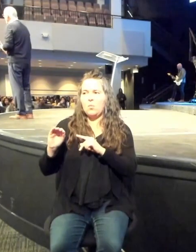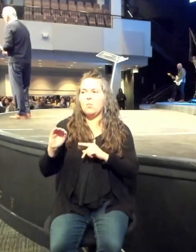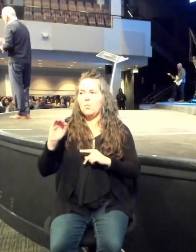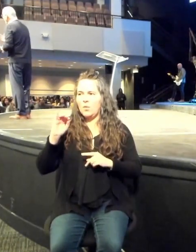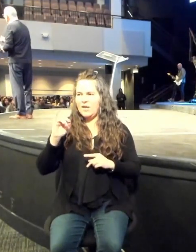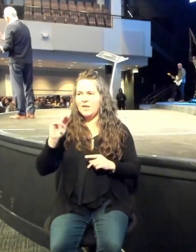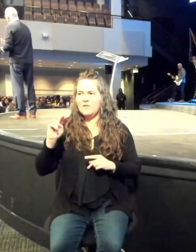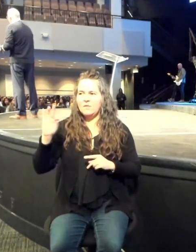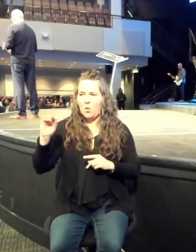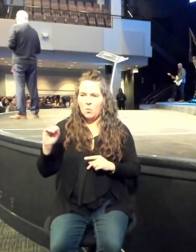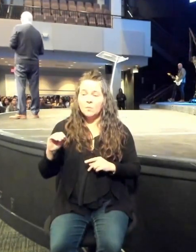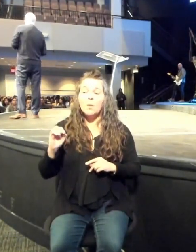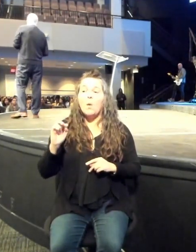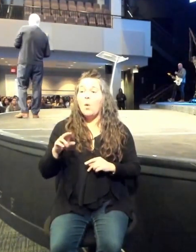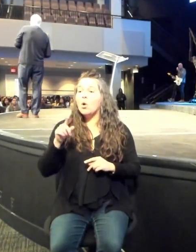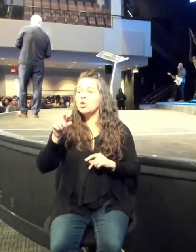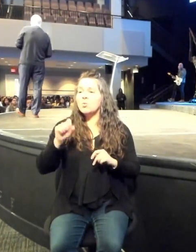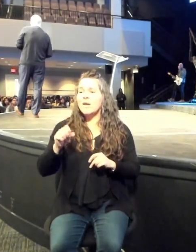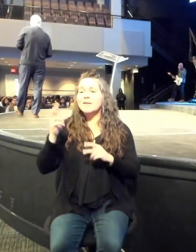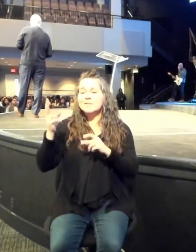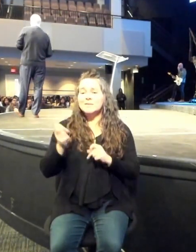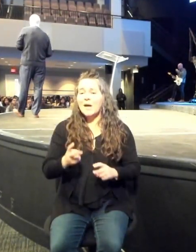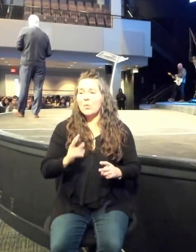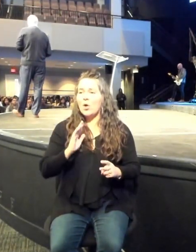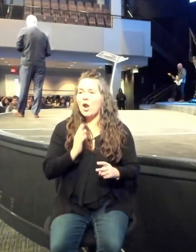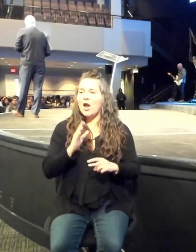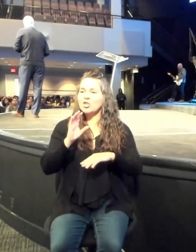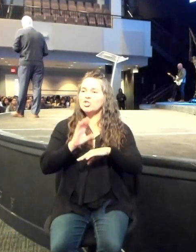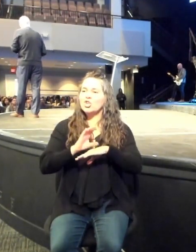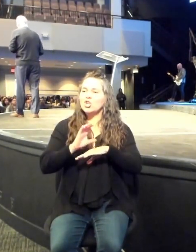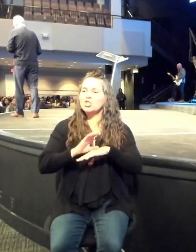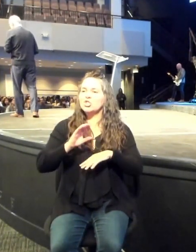church-redeemer.org/info, or you can download our church app, the